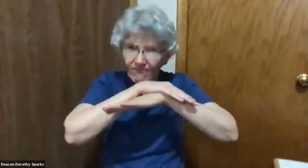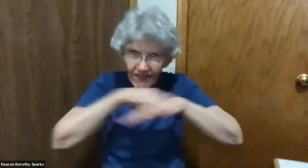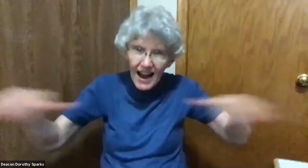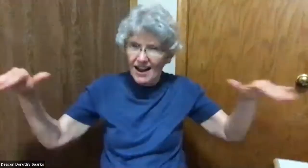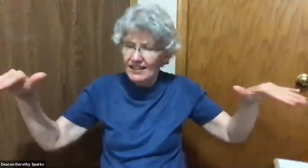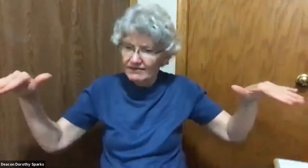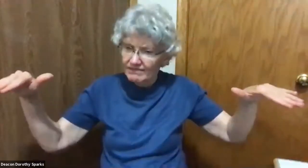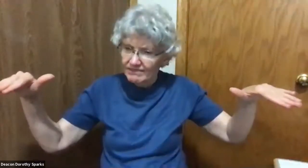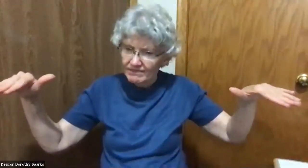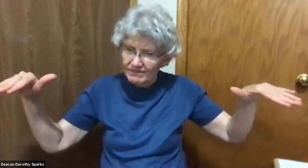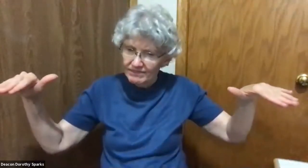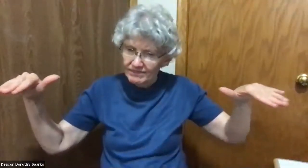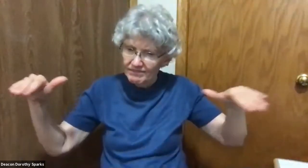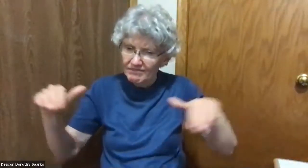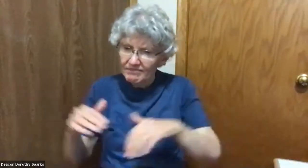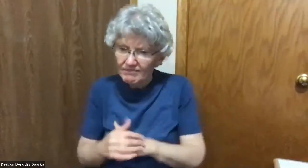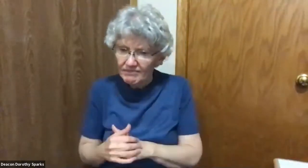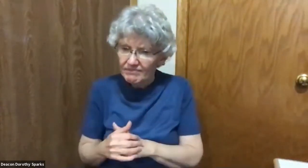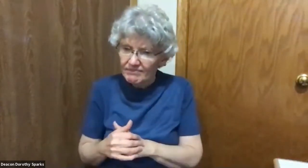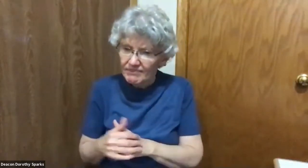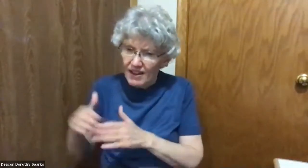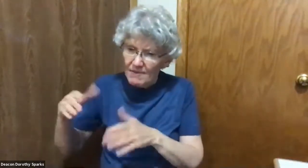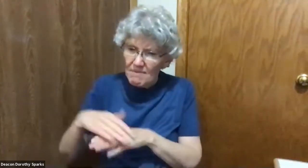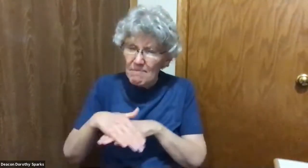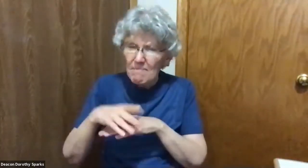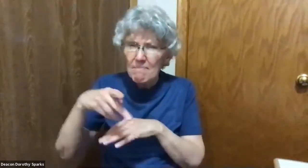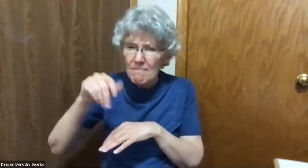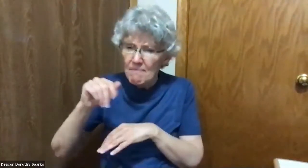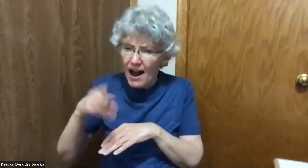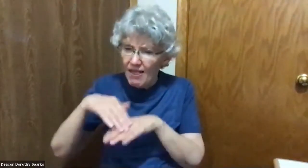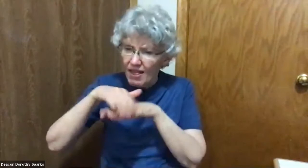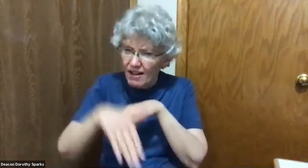and level every mountain and hill.